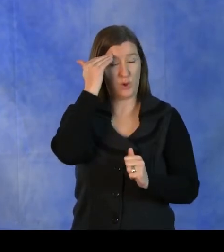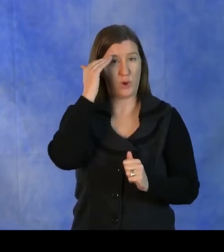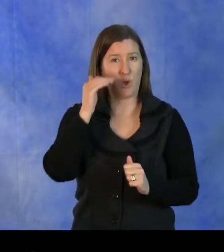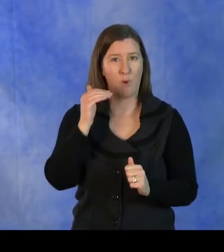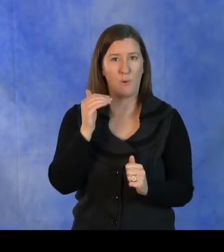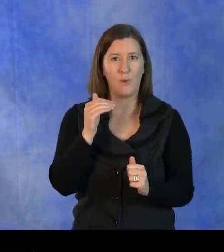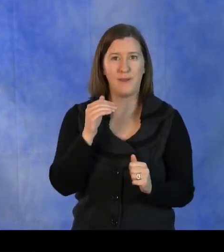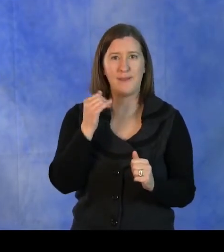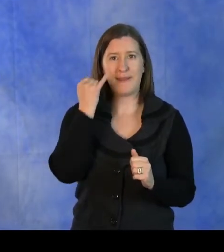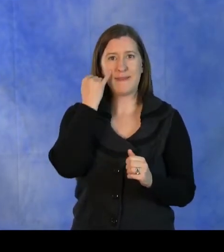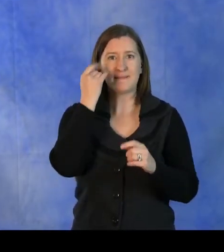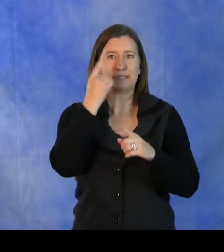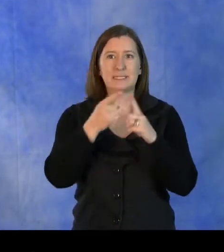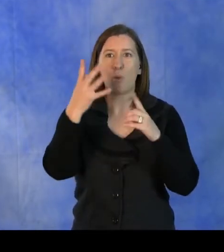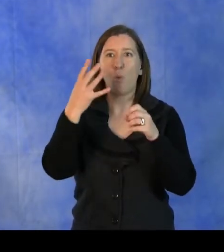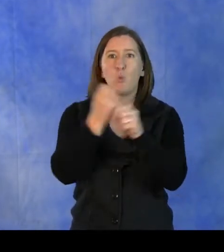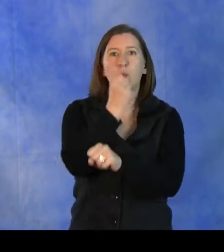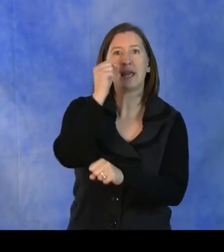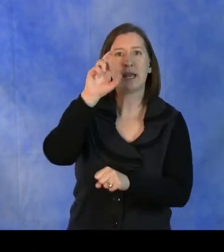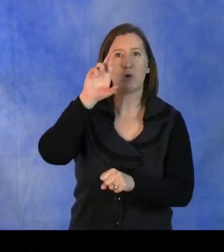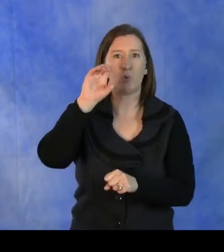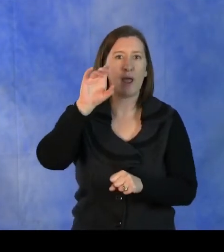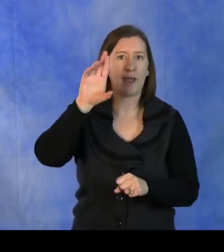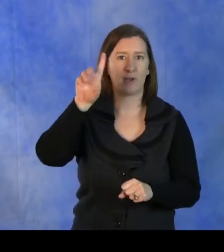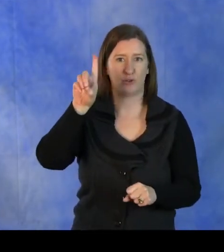almost like sports or competition.